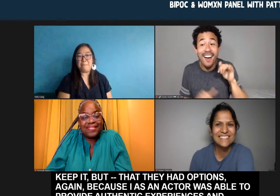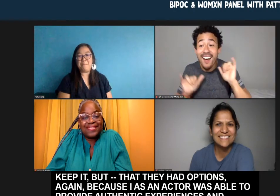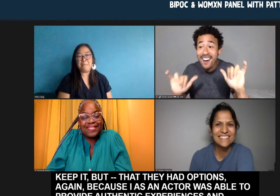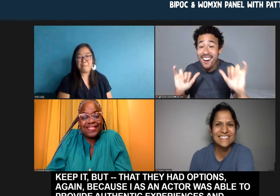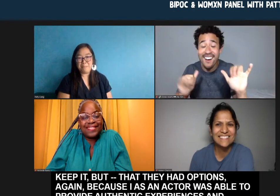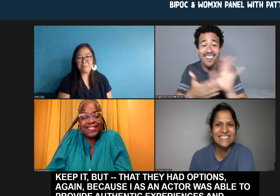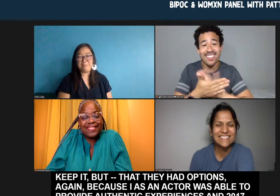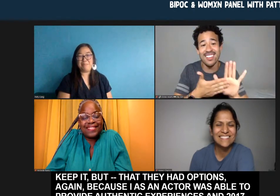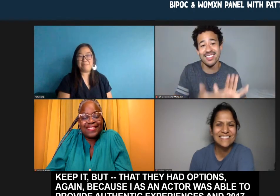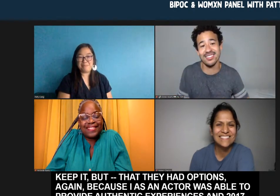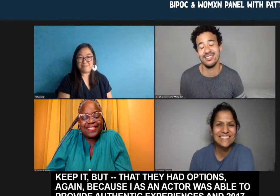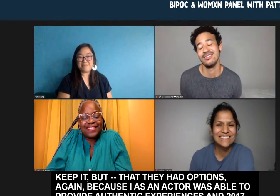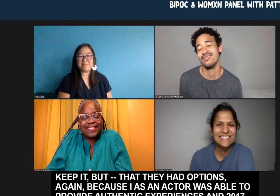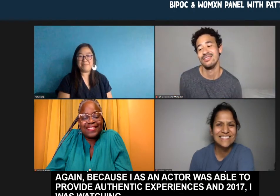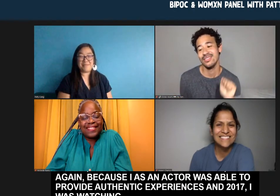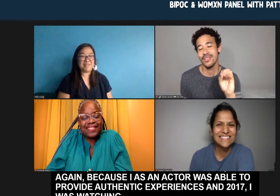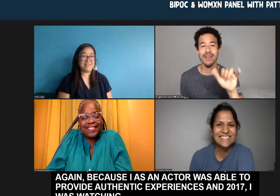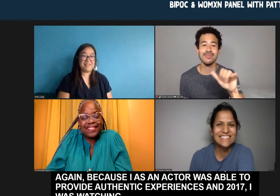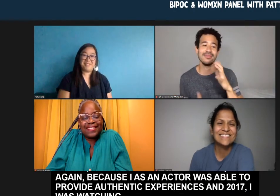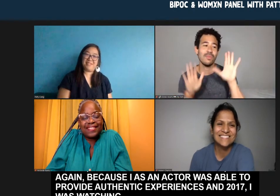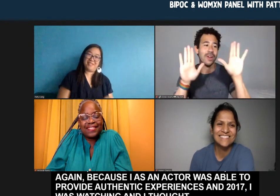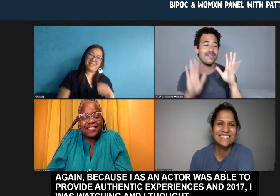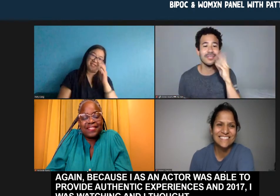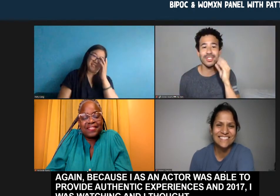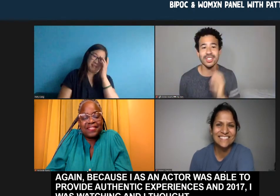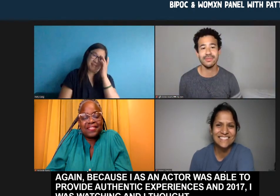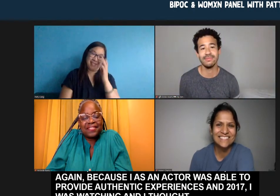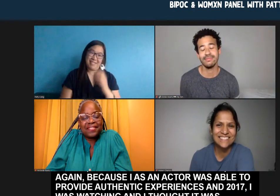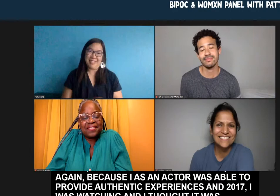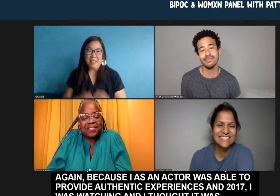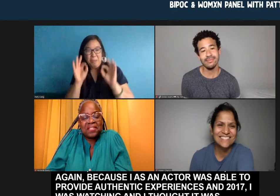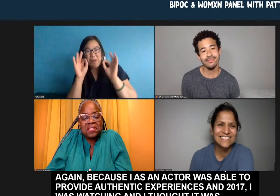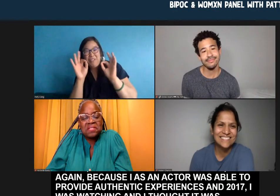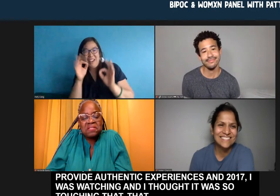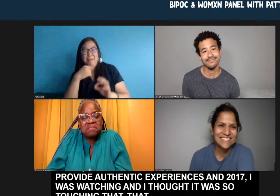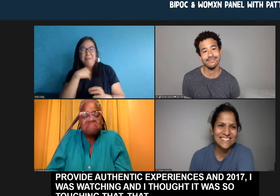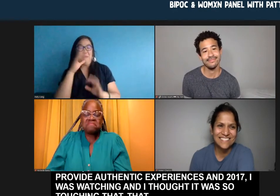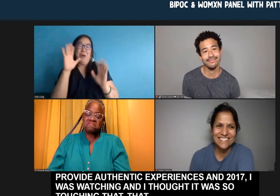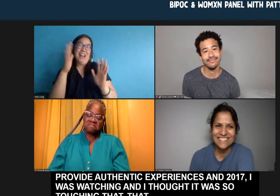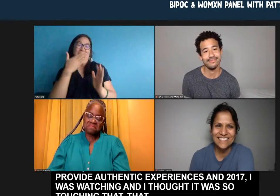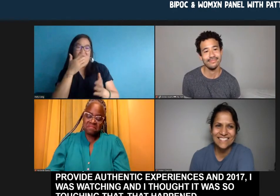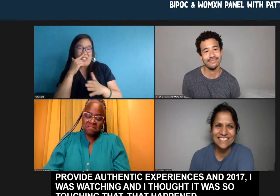that scene and I was just so impressed. It was such a nice feeling and a wonderful experience to see that happen.